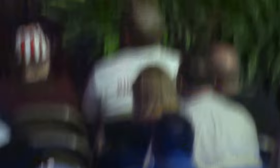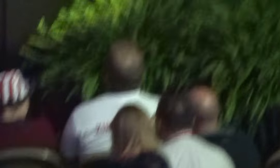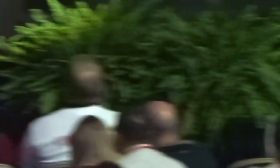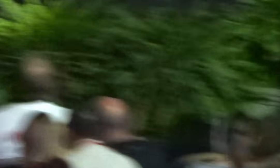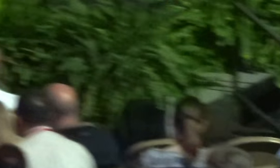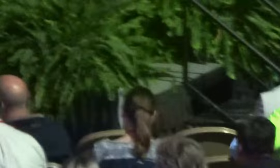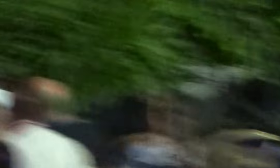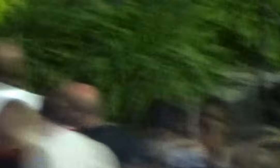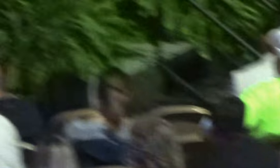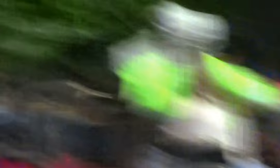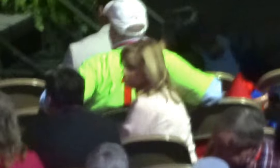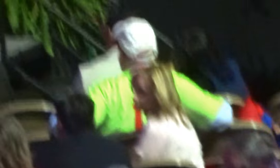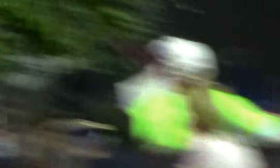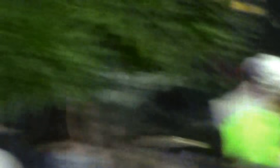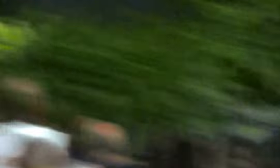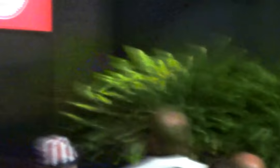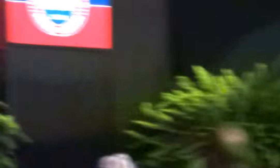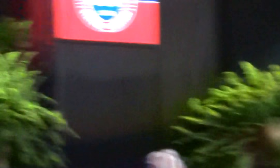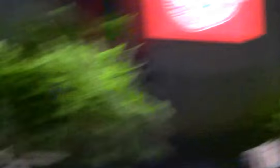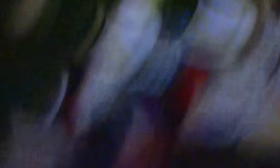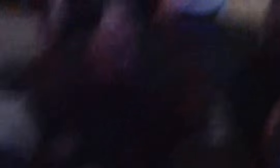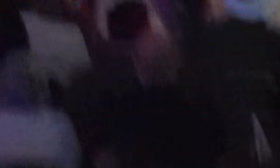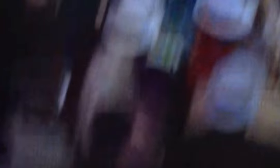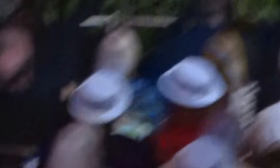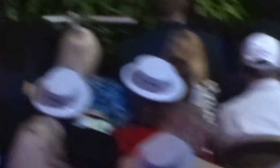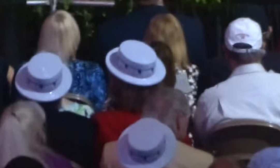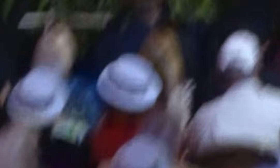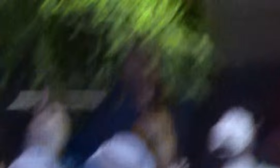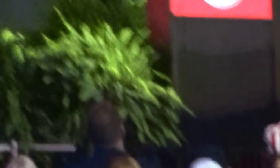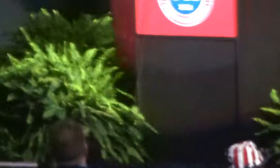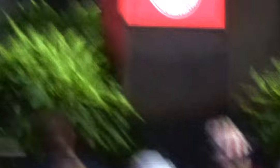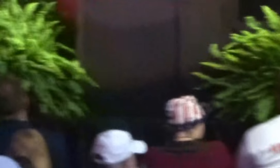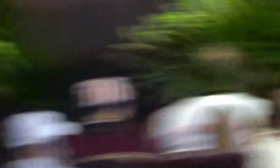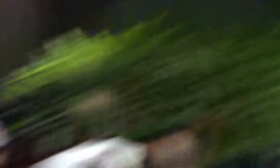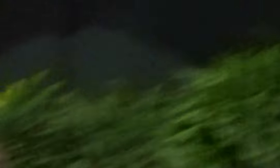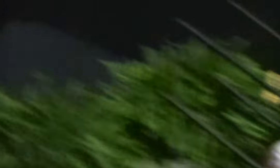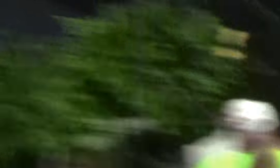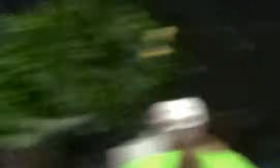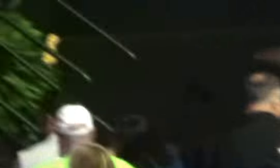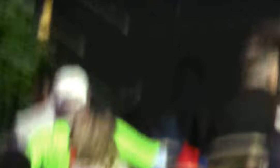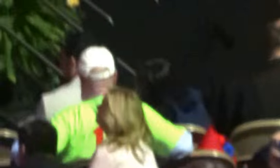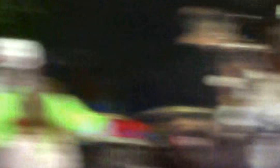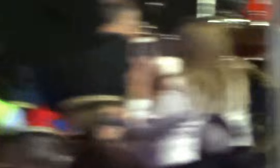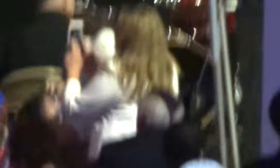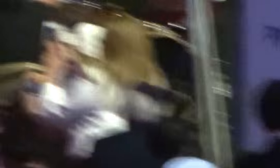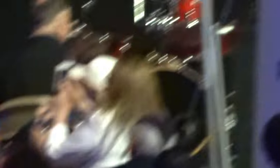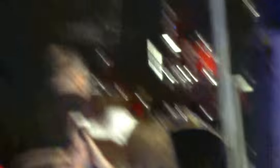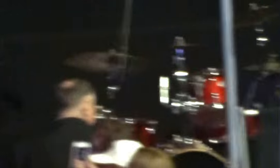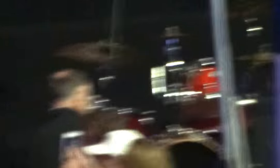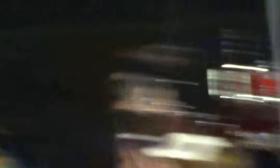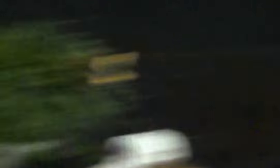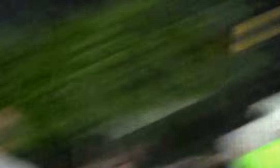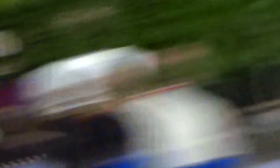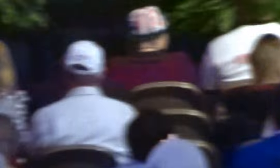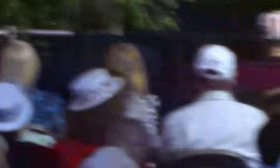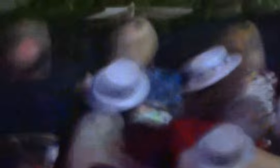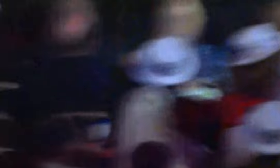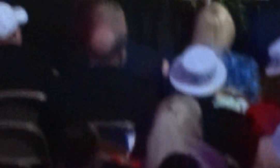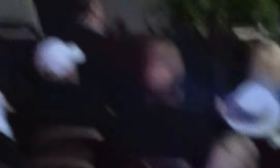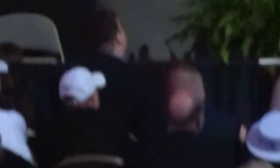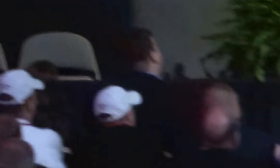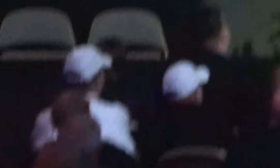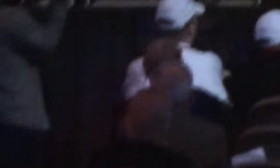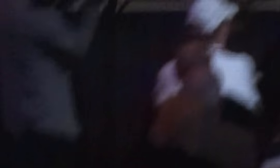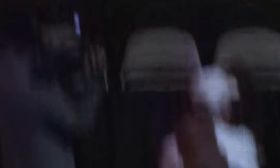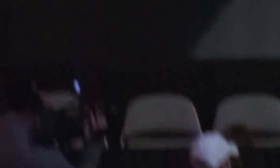is passionate and committed to Massachusetts and helping other families realize their dreams,